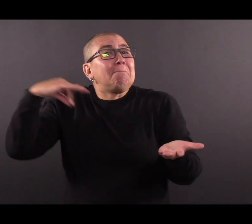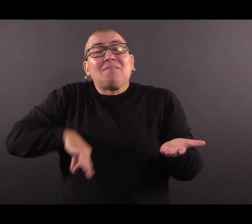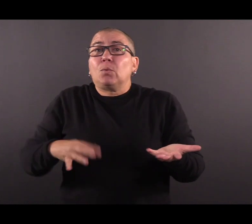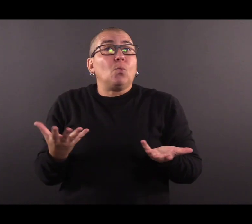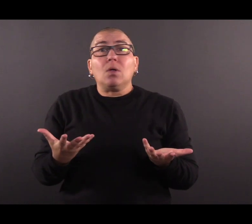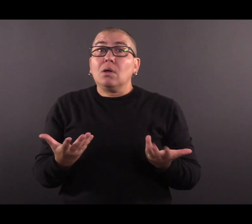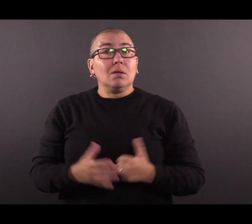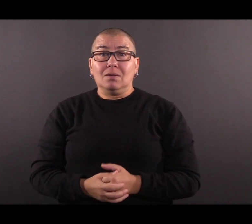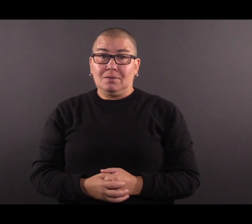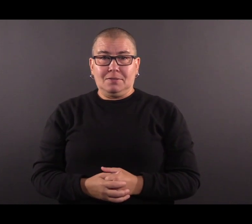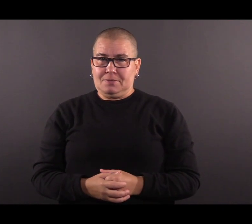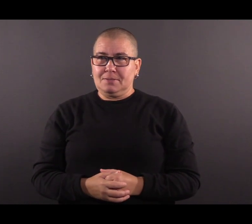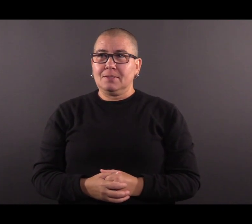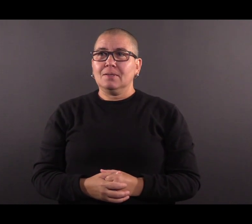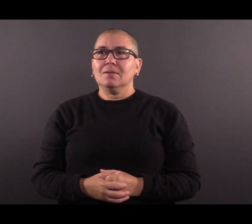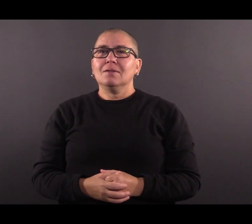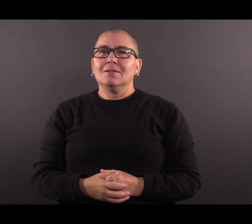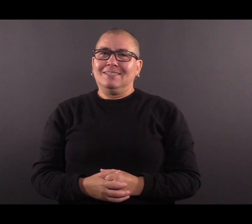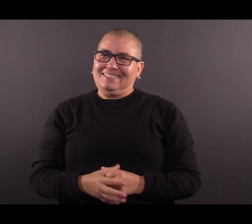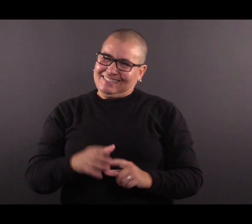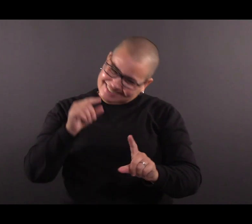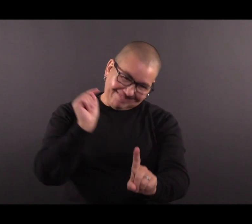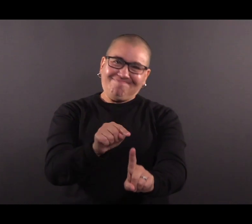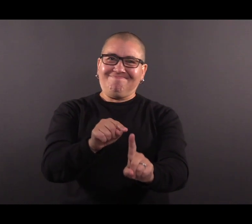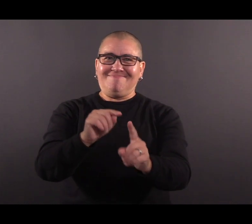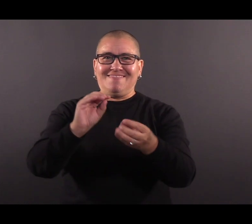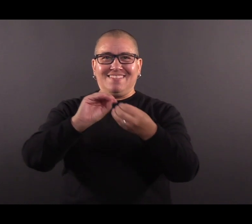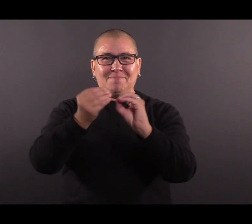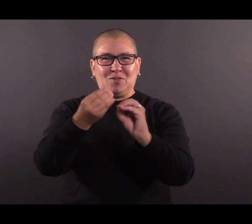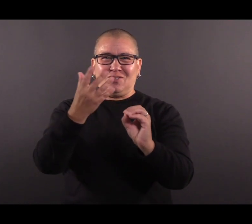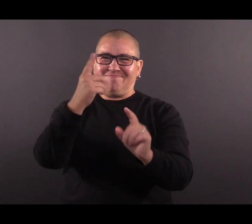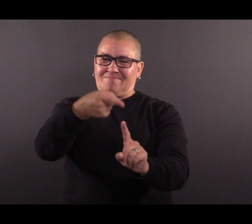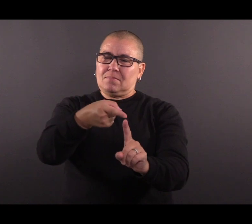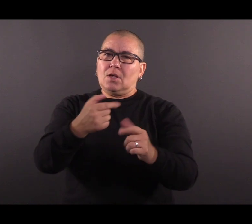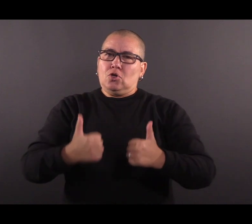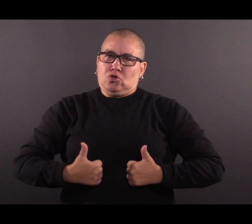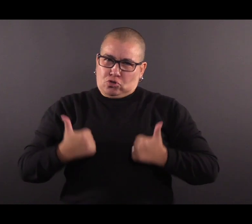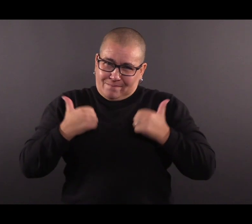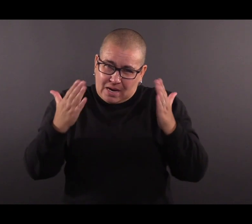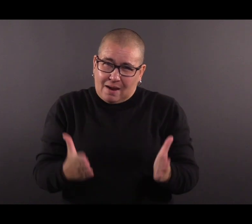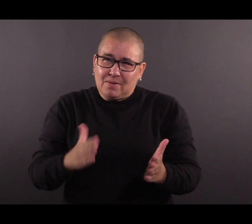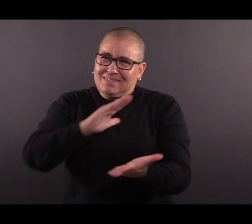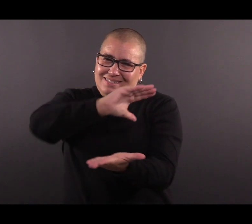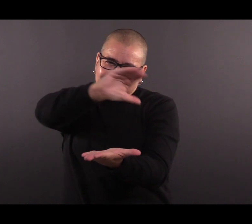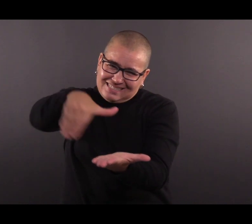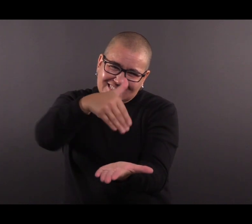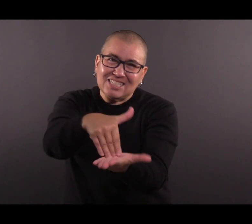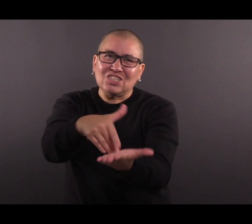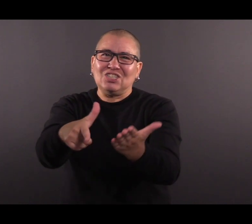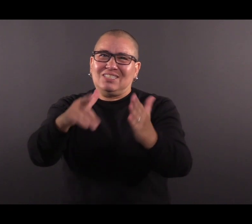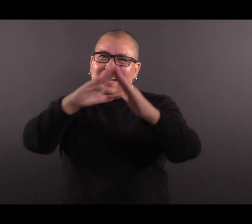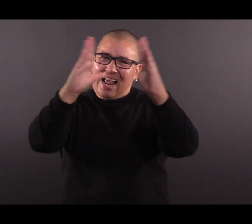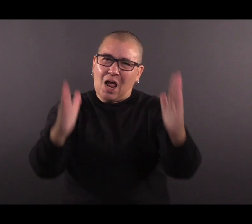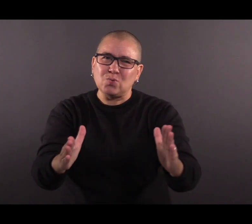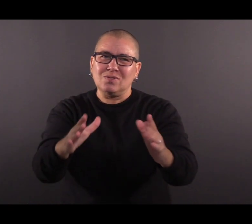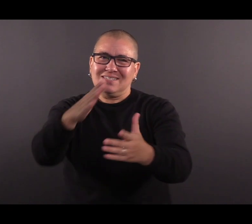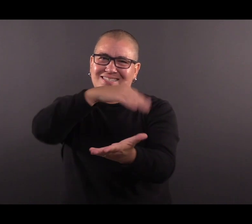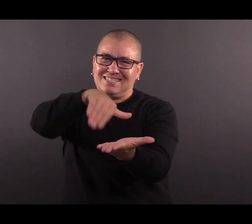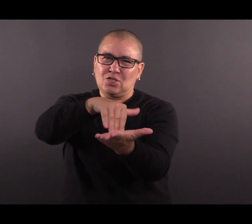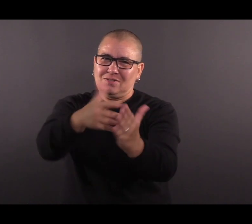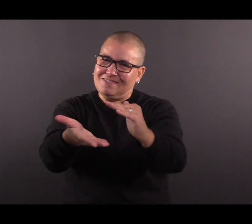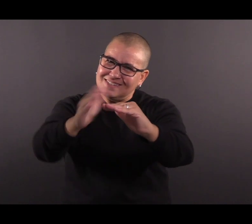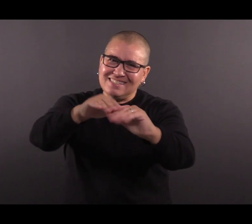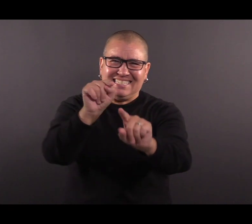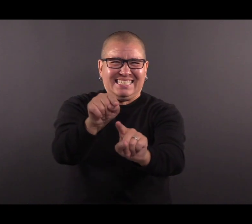obvious benefit to VSPs who pursue this funding is that it increases survivor-centered and